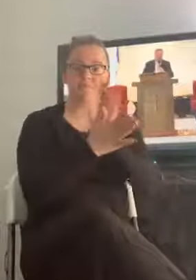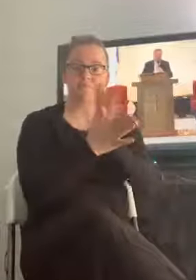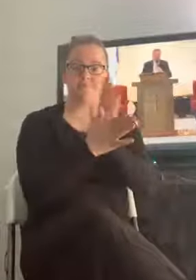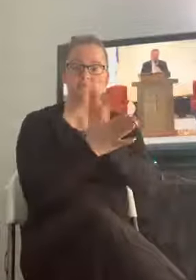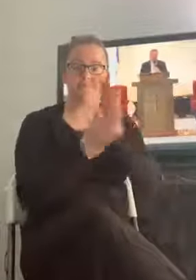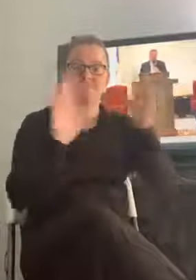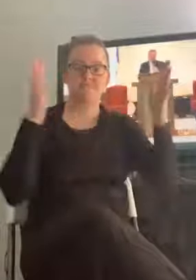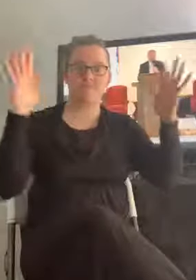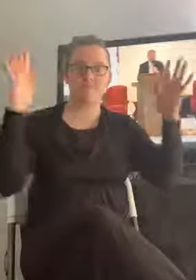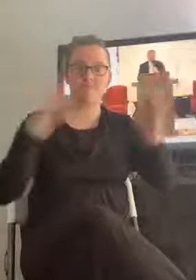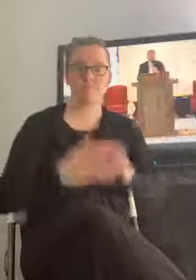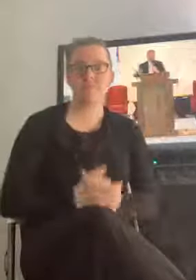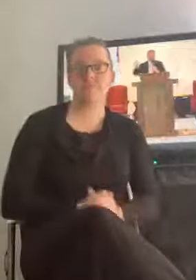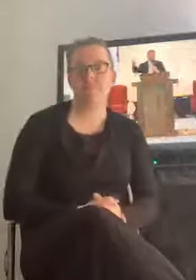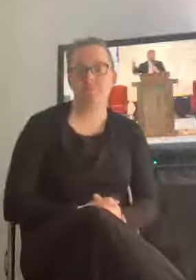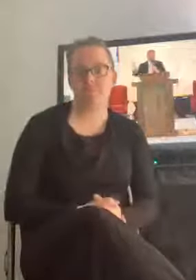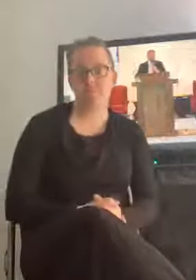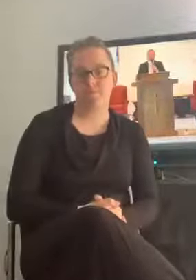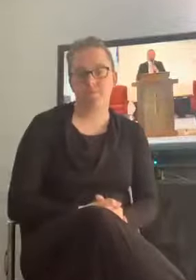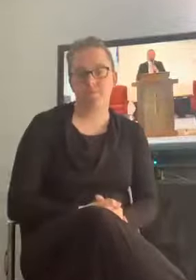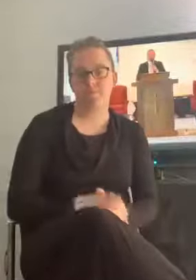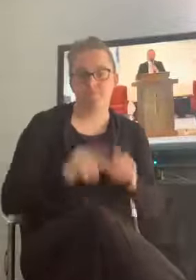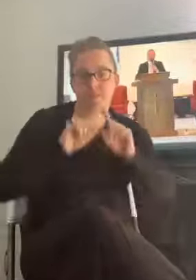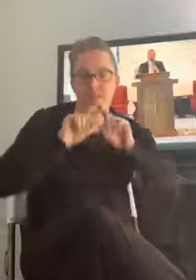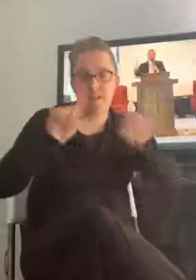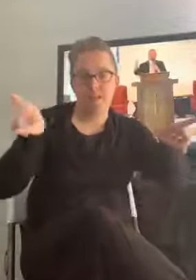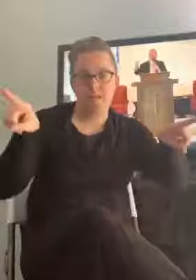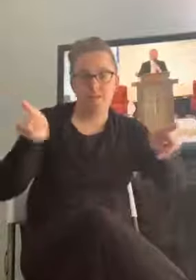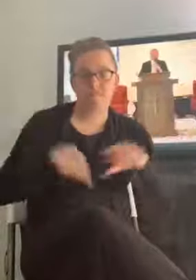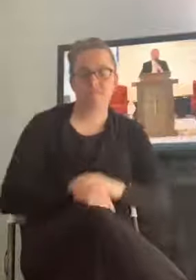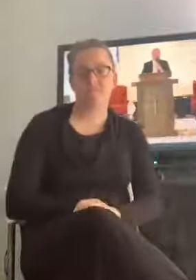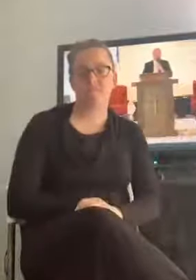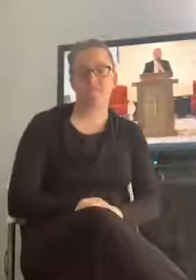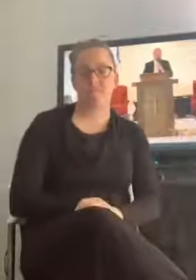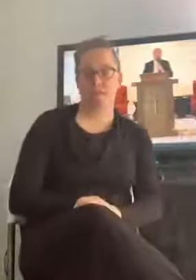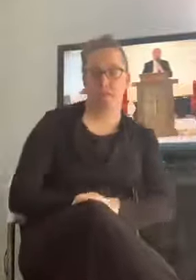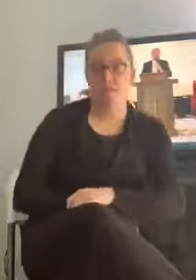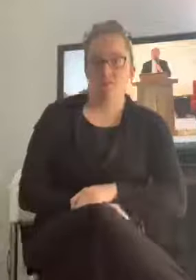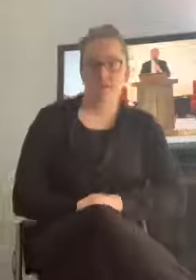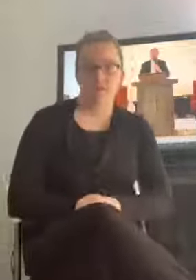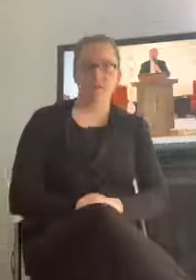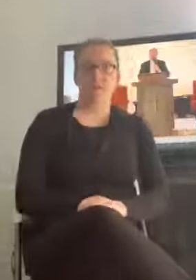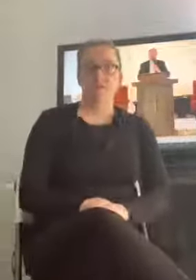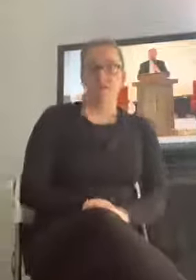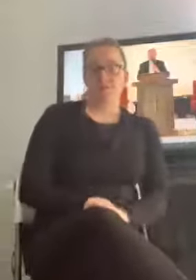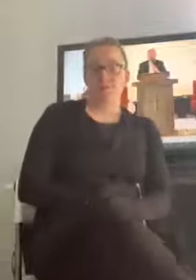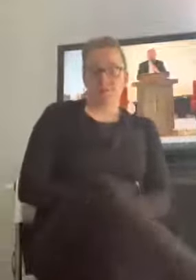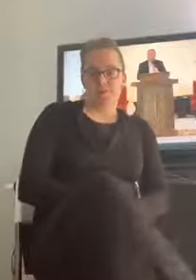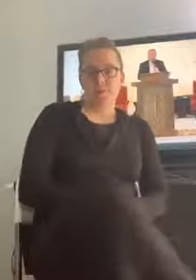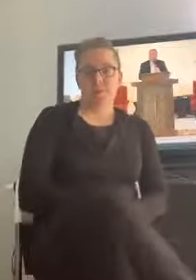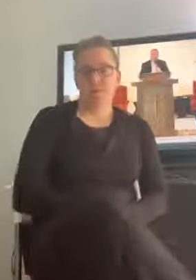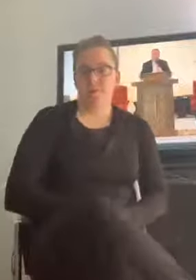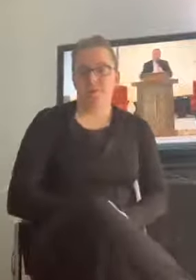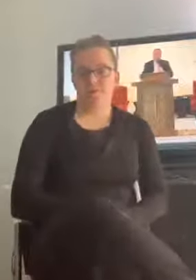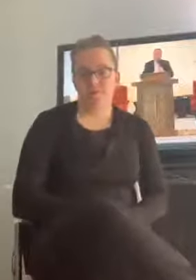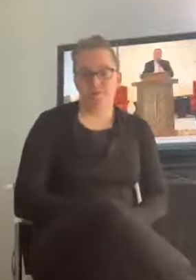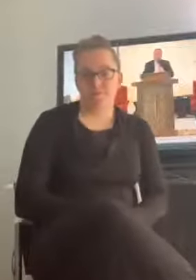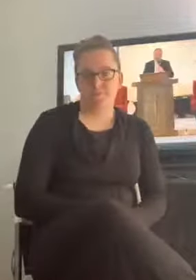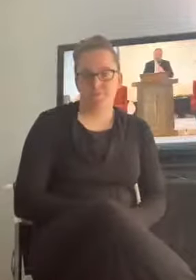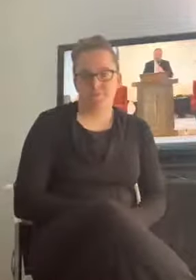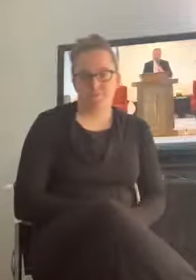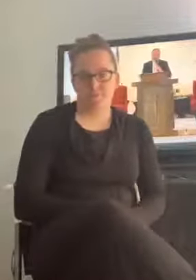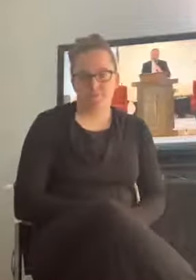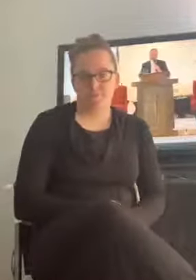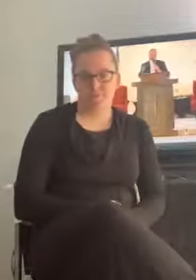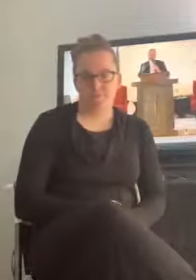I do want to make a few short announcements before we're going to have Pastor Brown come up and deliver the message that God has laid upon his heart for this morning. For those of you